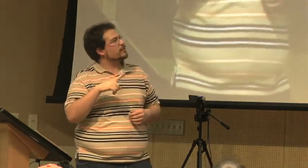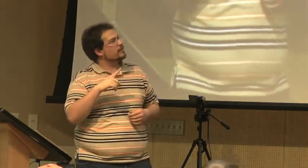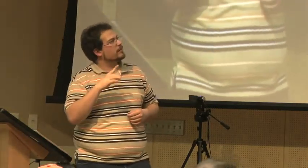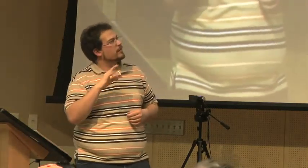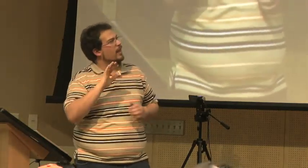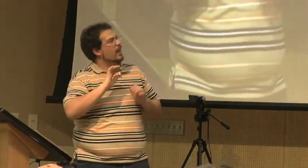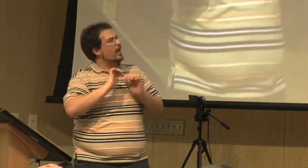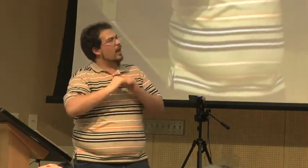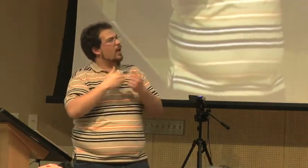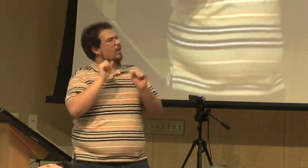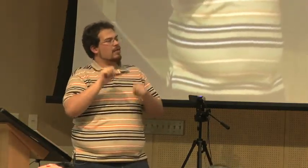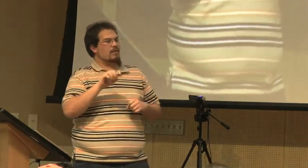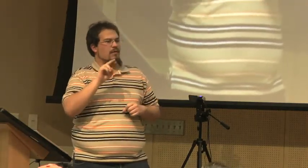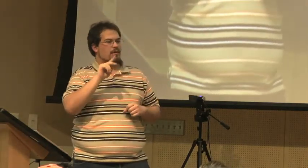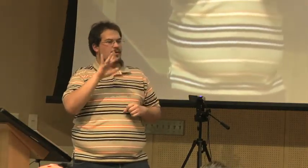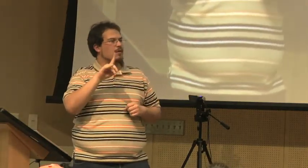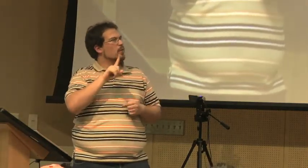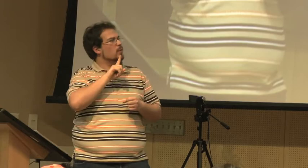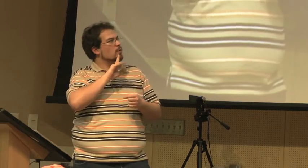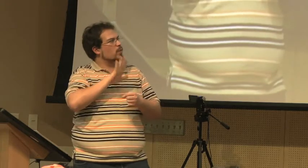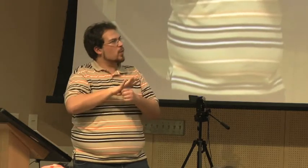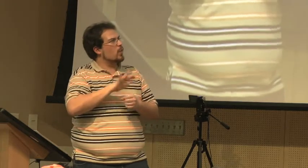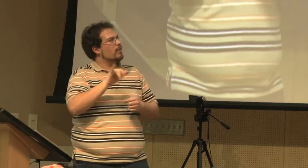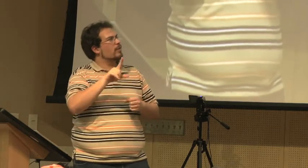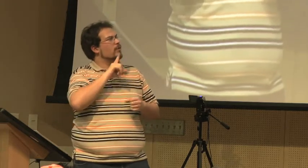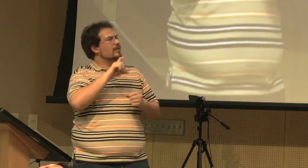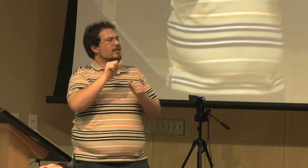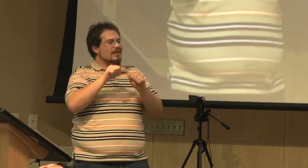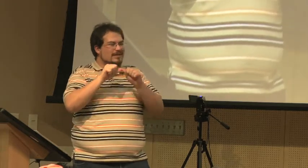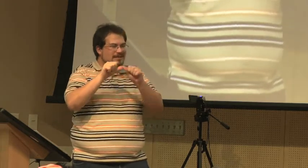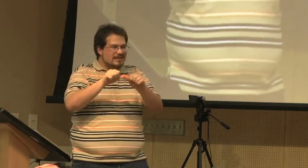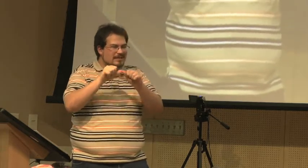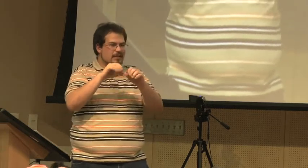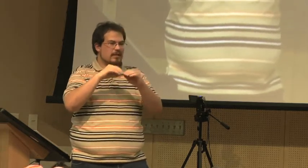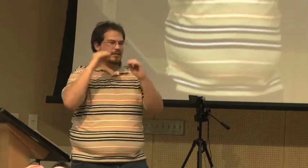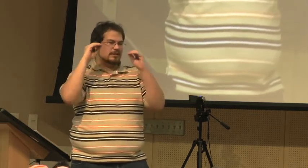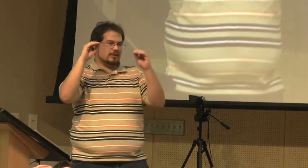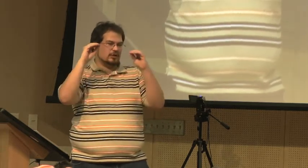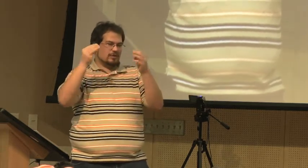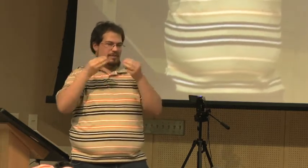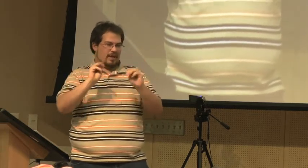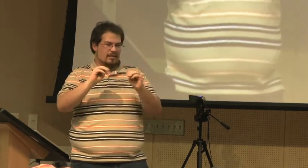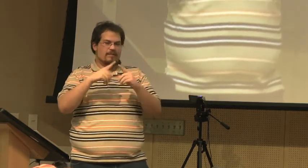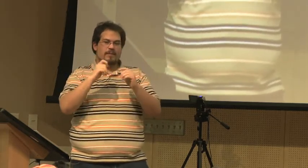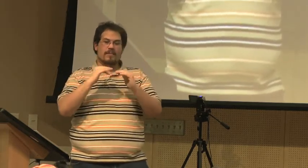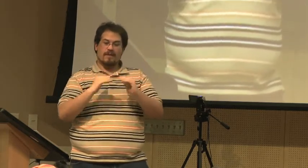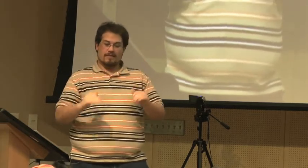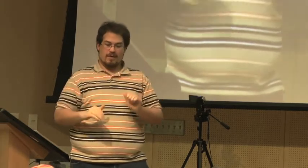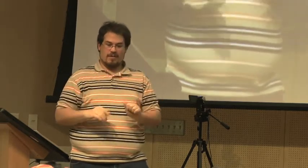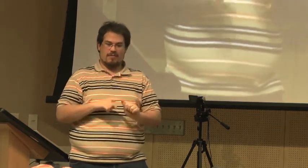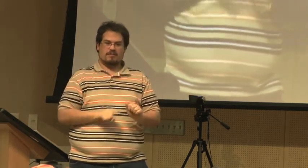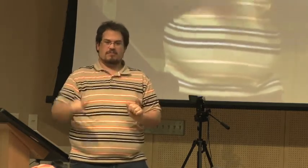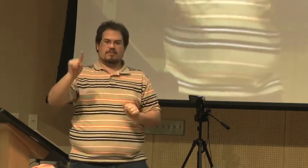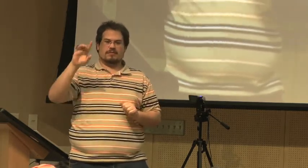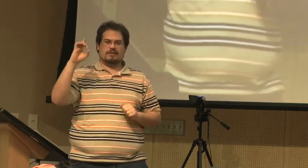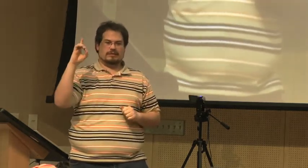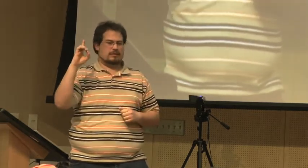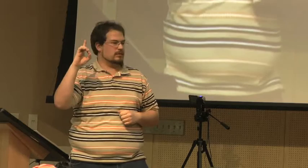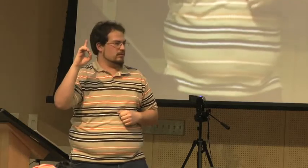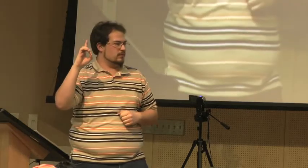Okay, great, thank you. We'll move on to the next question. How does NTID ensure that there is a consistency in each teaching method